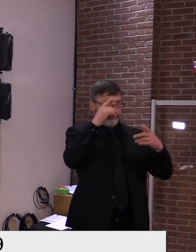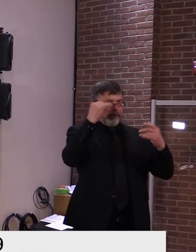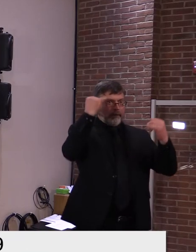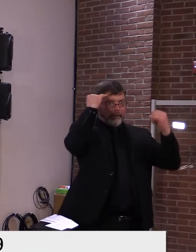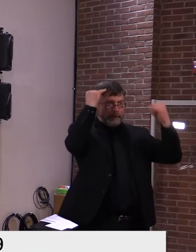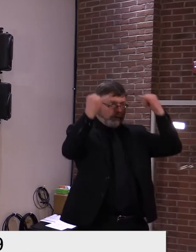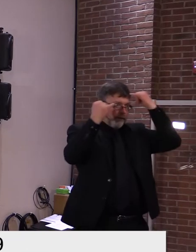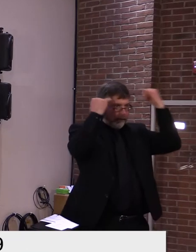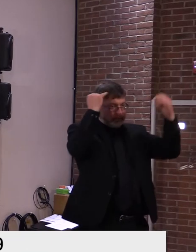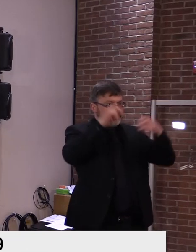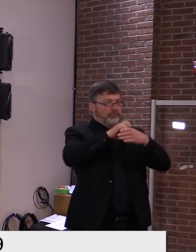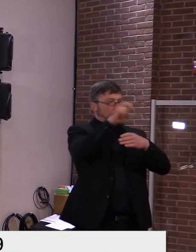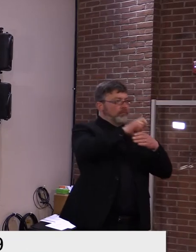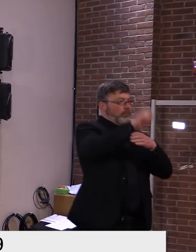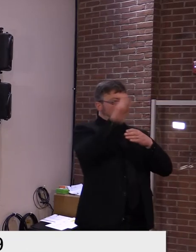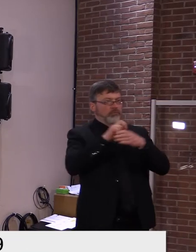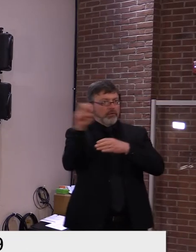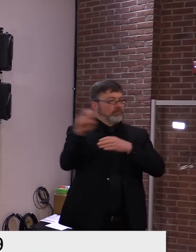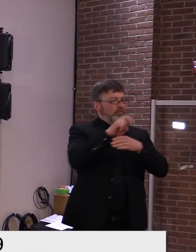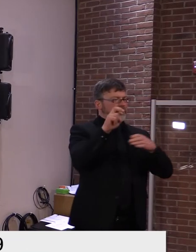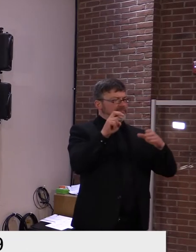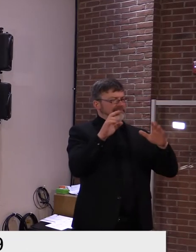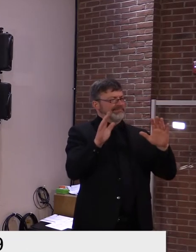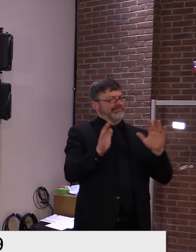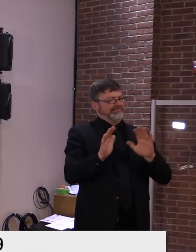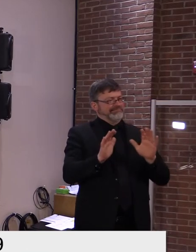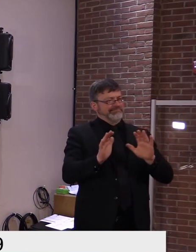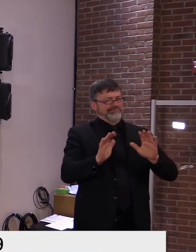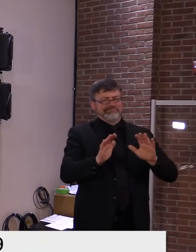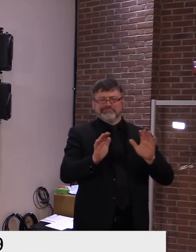without any knowledge of what it is right now.